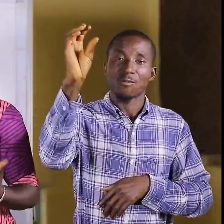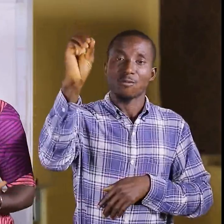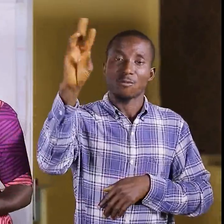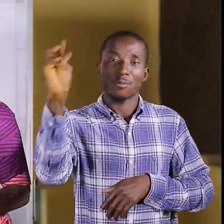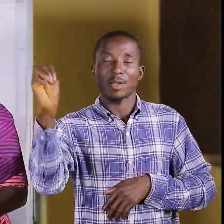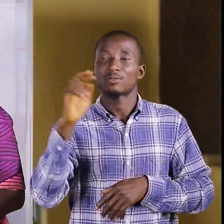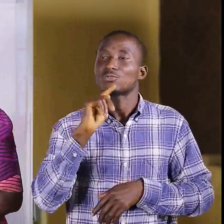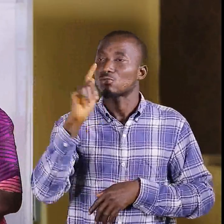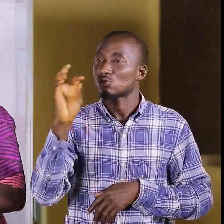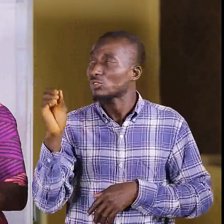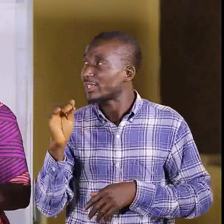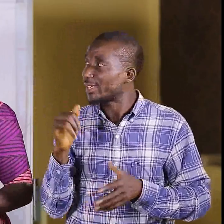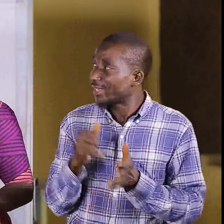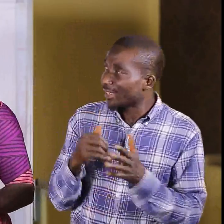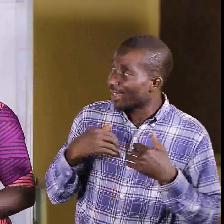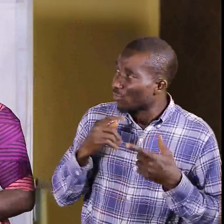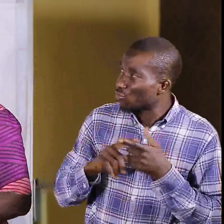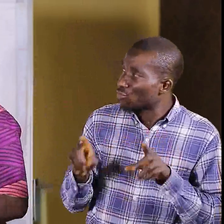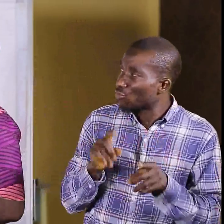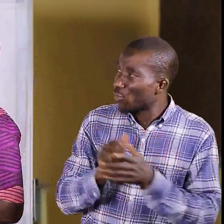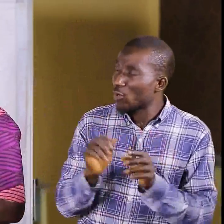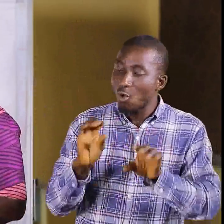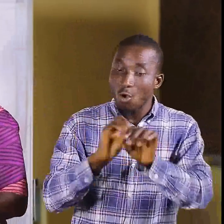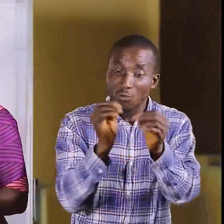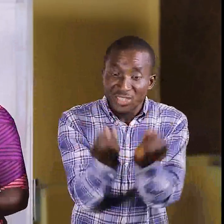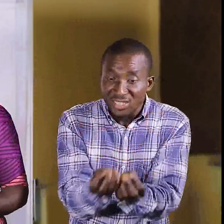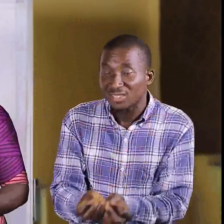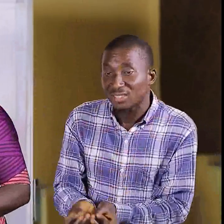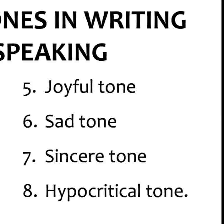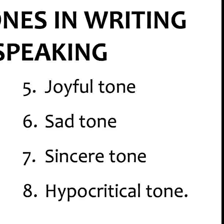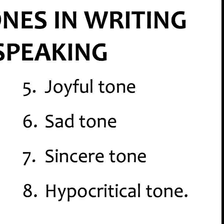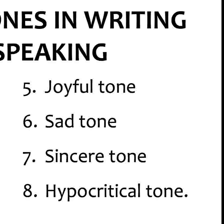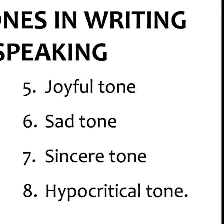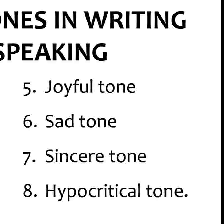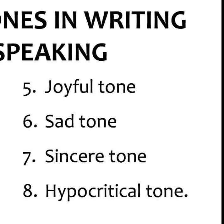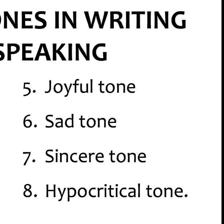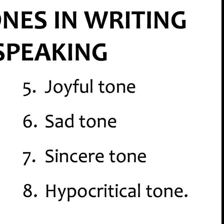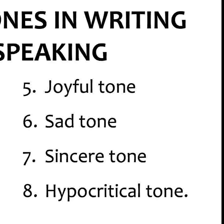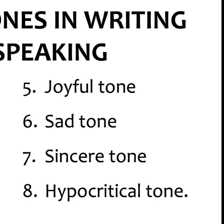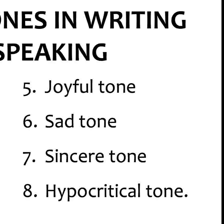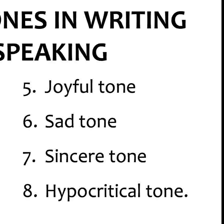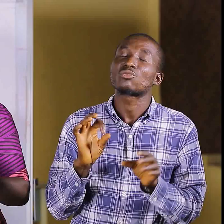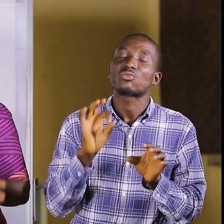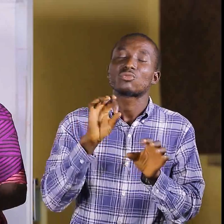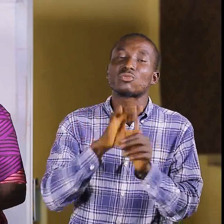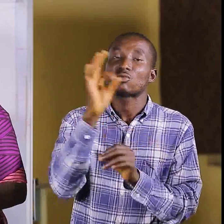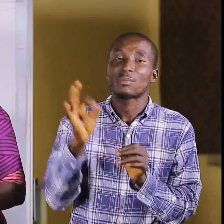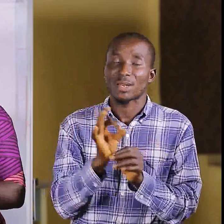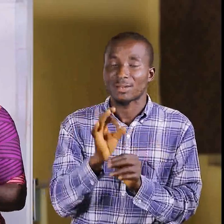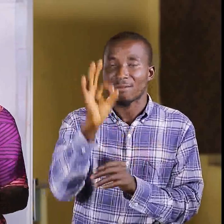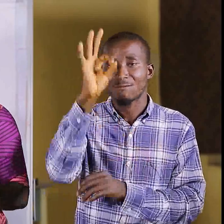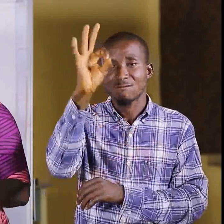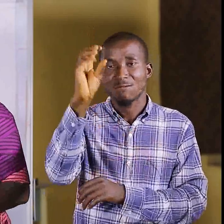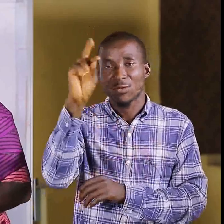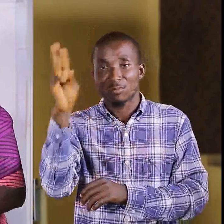offices and businesses, official settings. Then there we use the formal tone. Informal tone, as we have